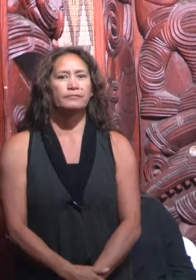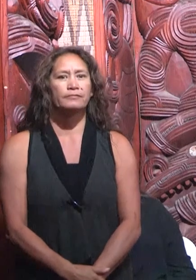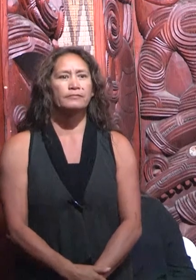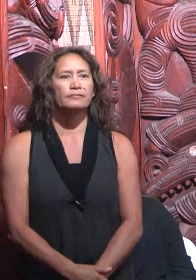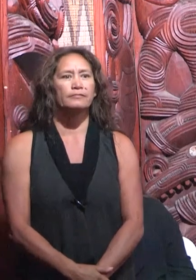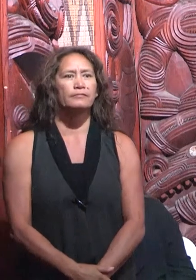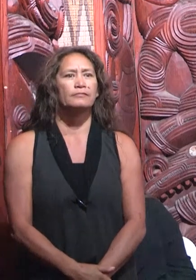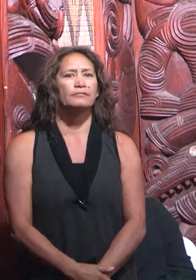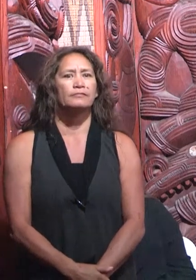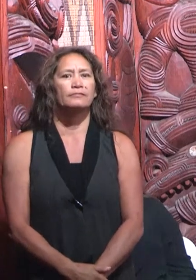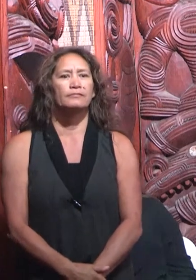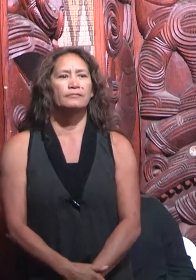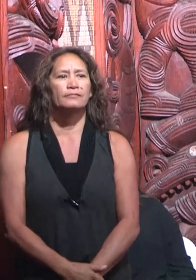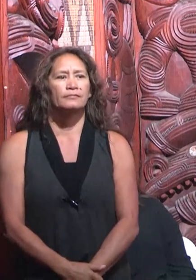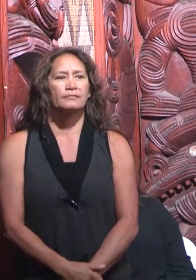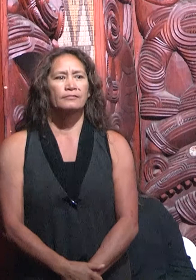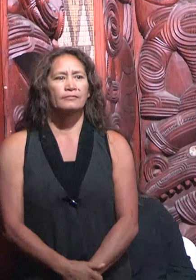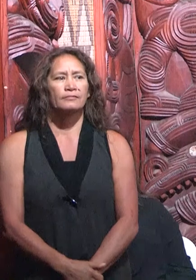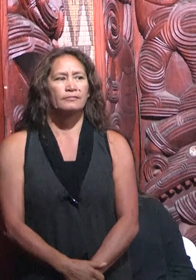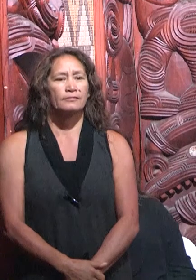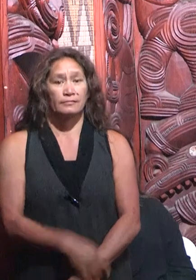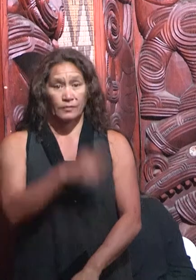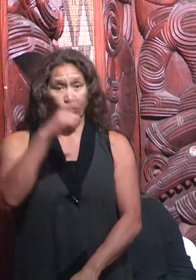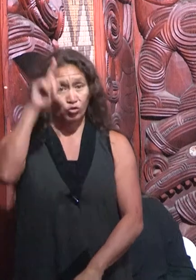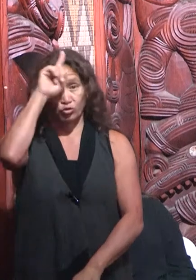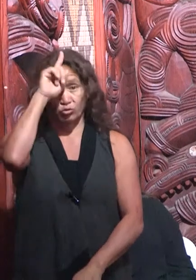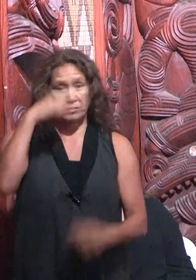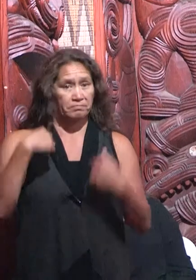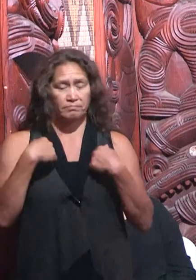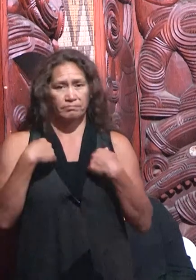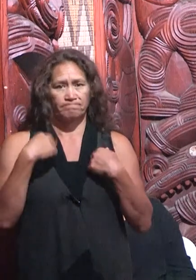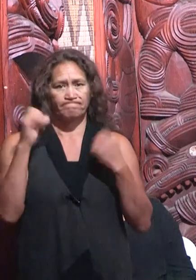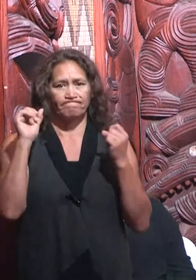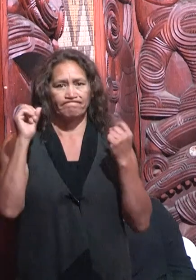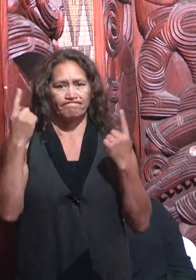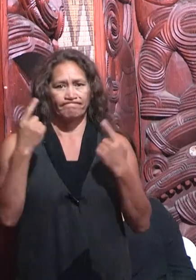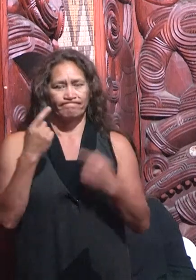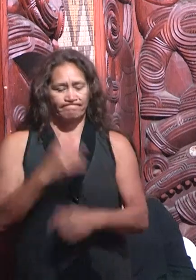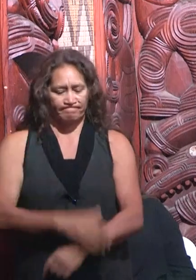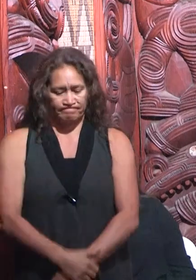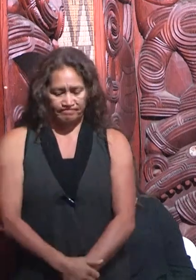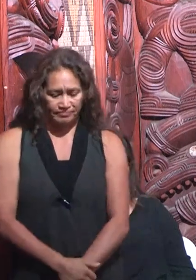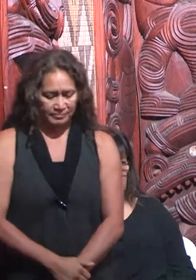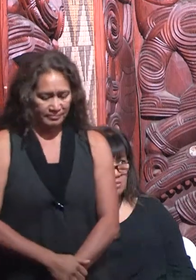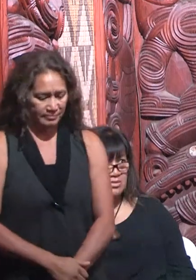Heere God, wij danken u voor de eenheid en vrede om als één hechte